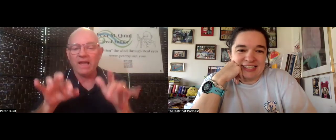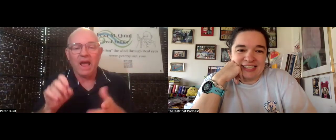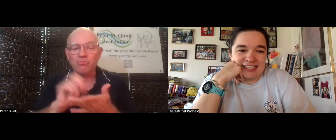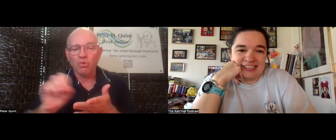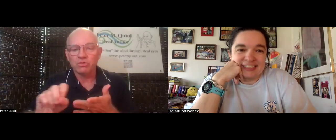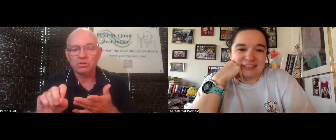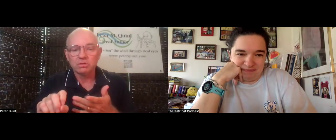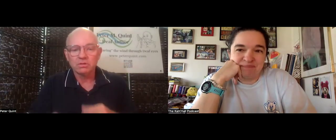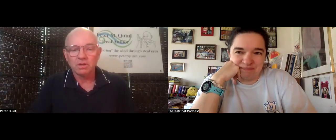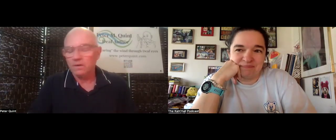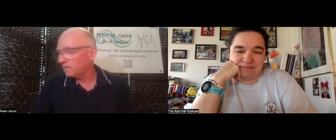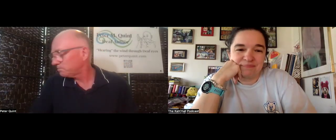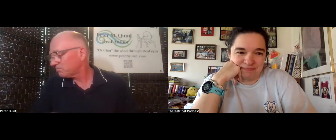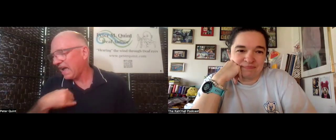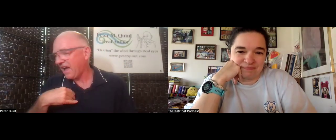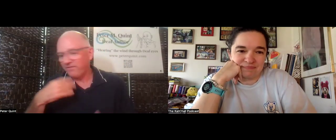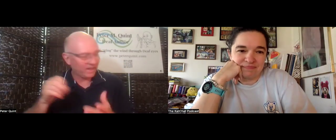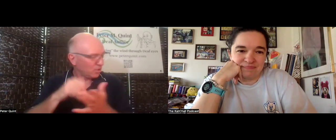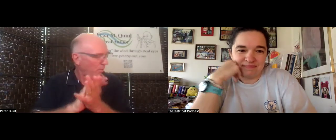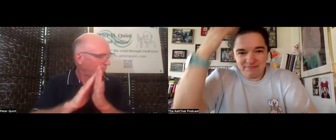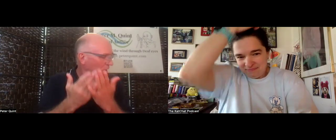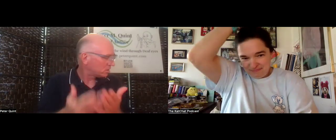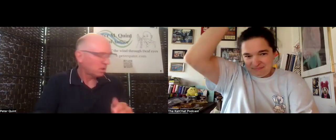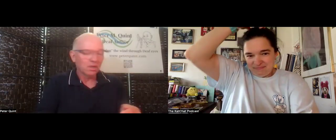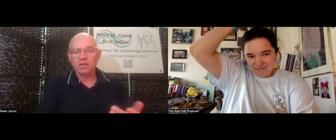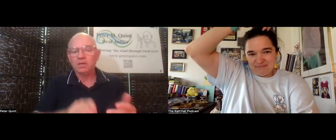and I wrote. Uh, I have like